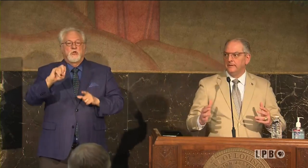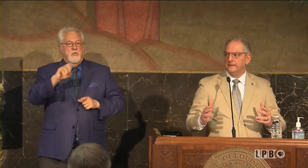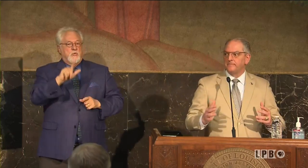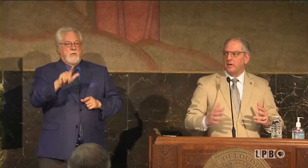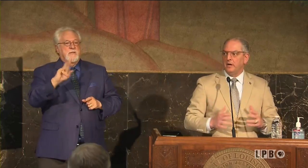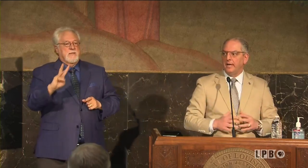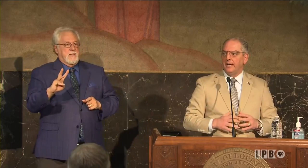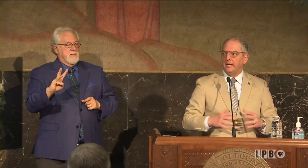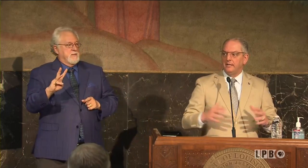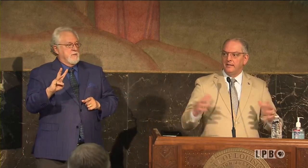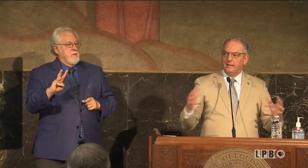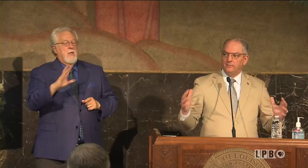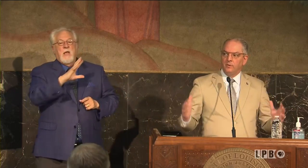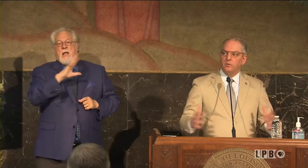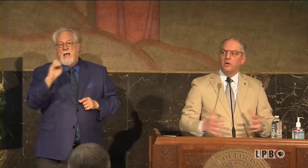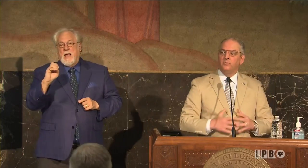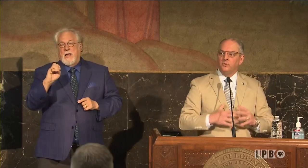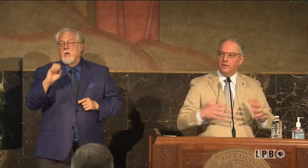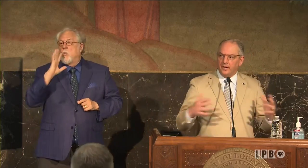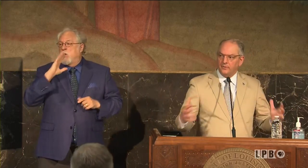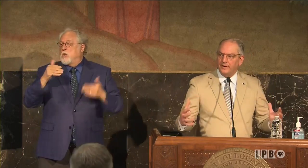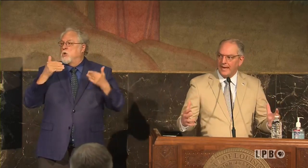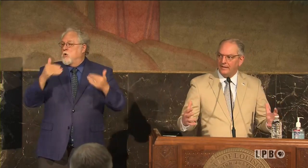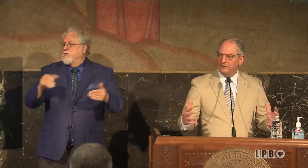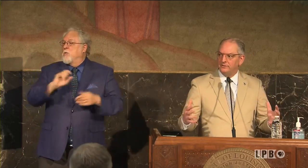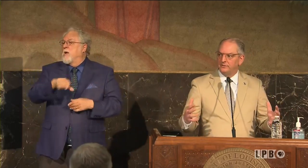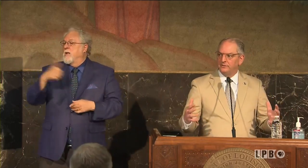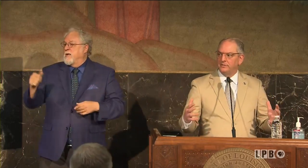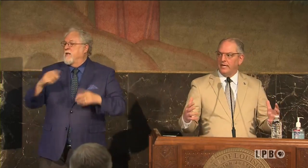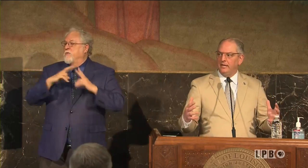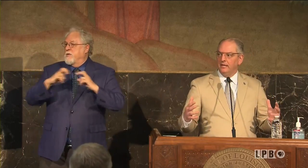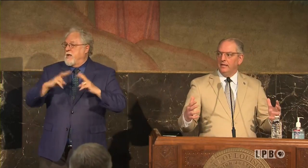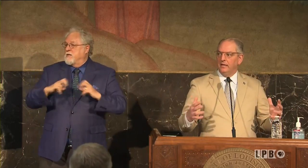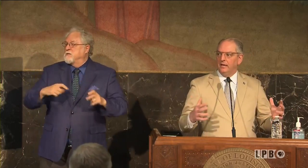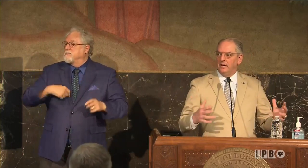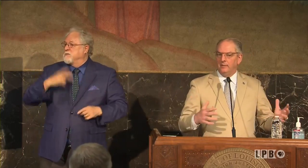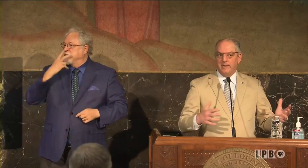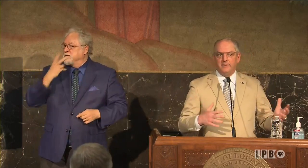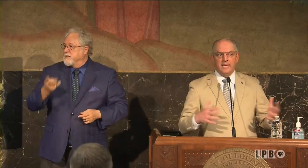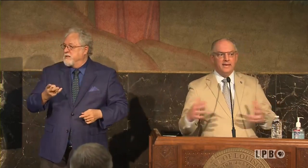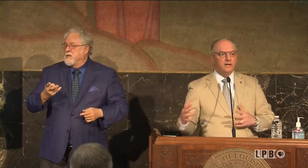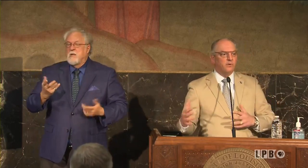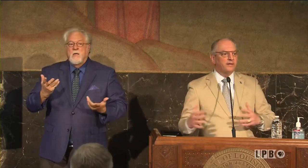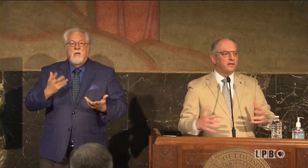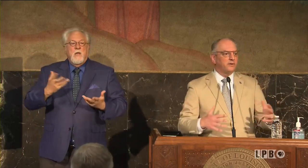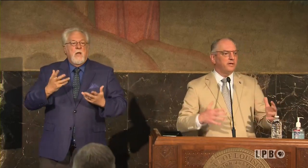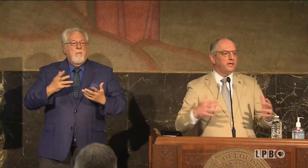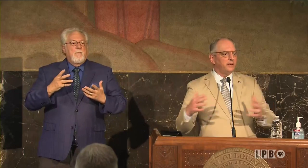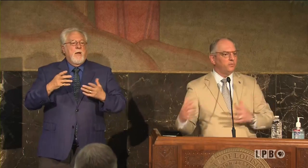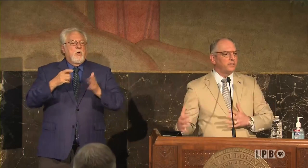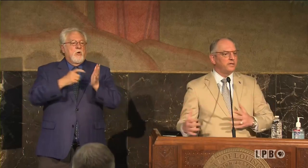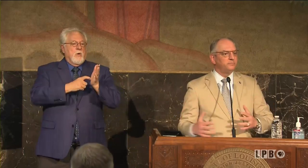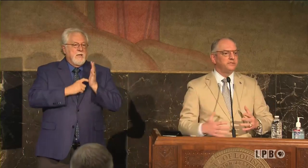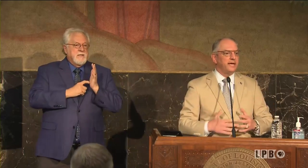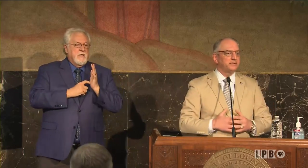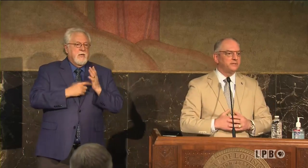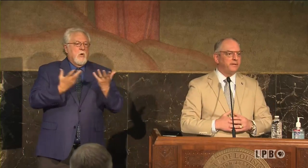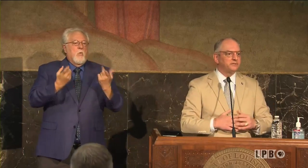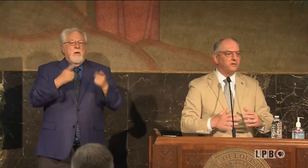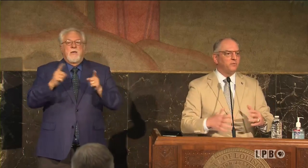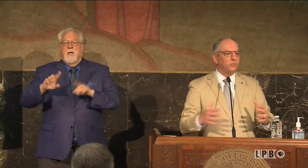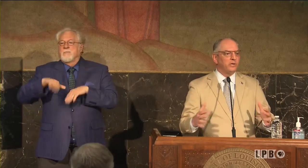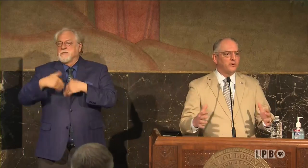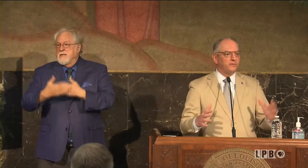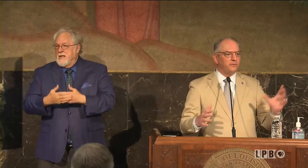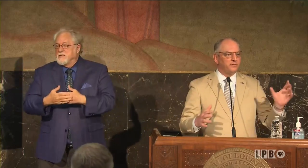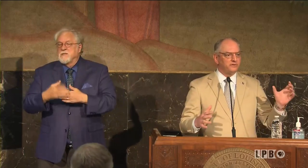26th. And we will go through another analysis to see about the gating criteria and what comes next